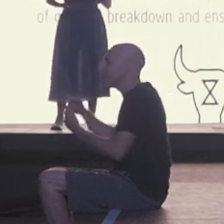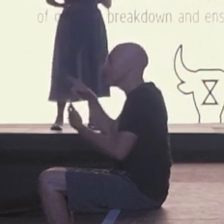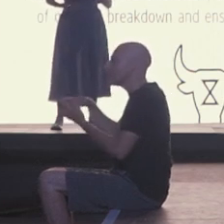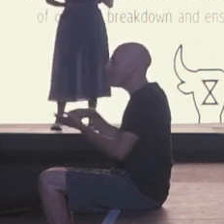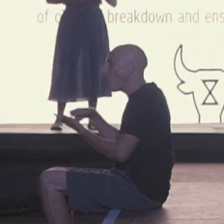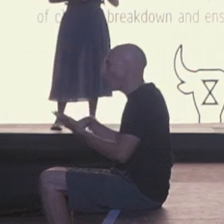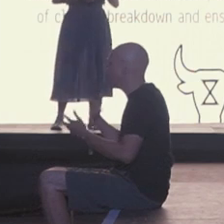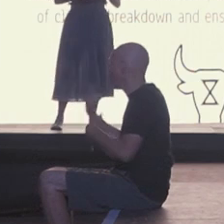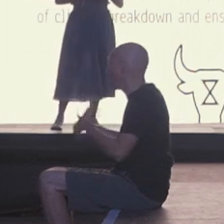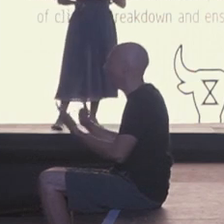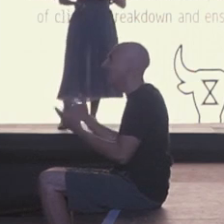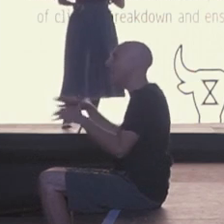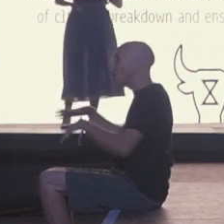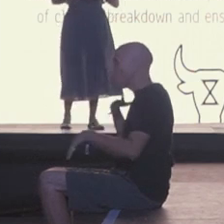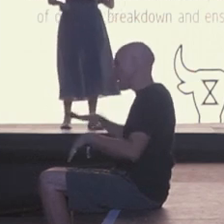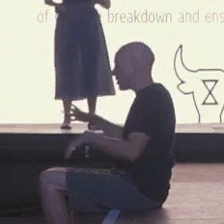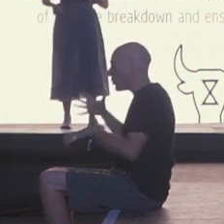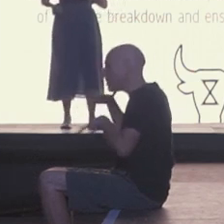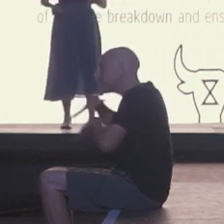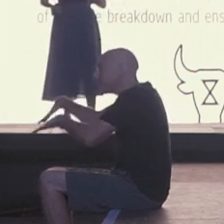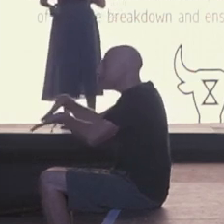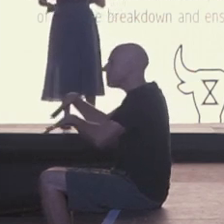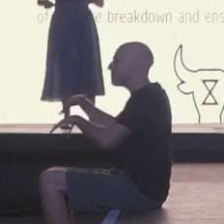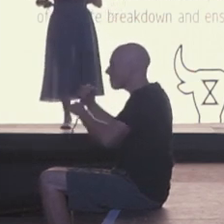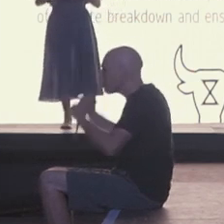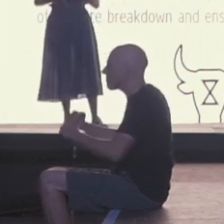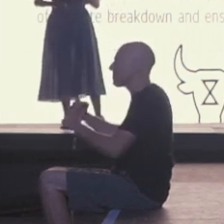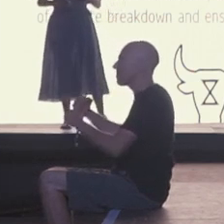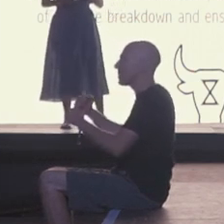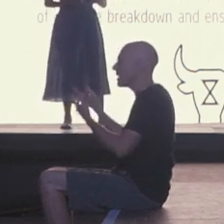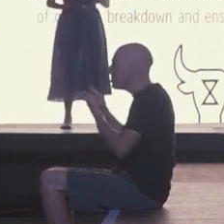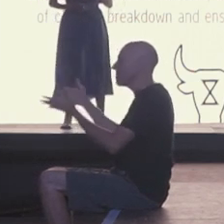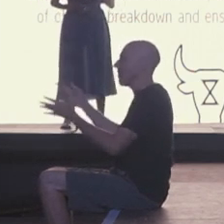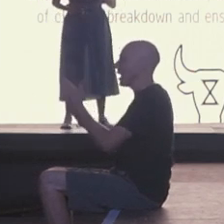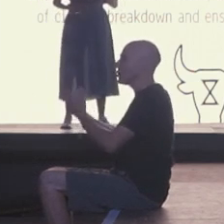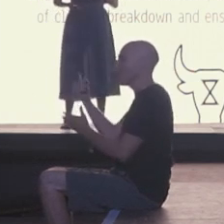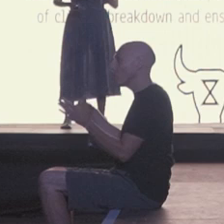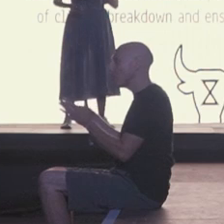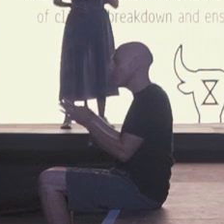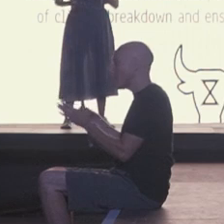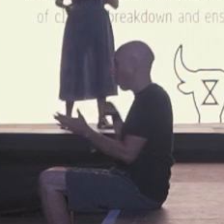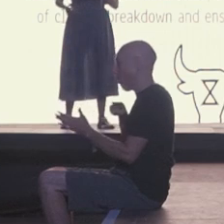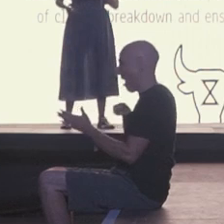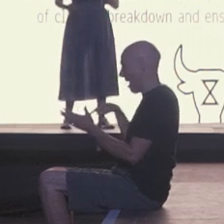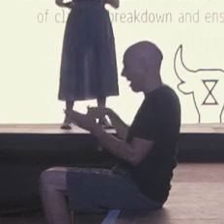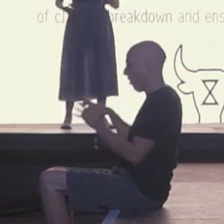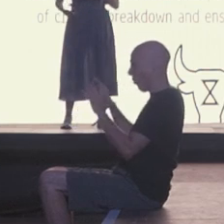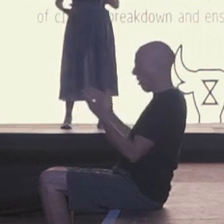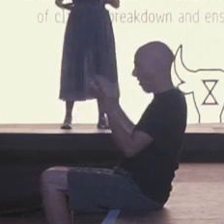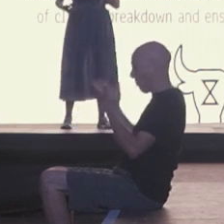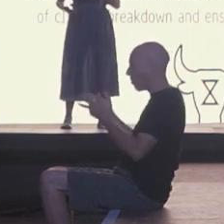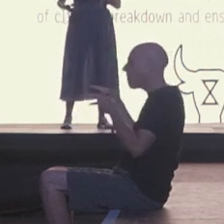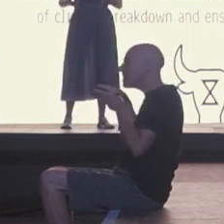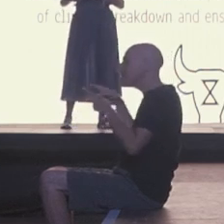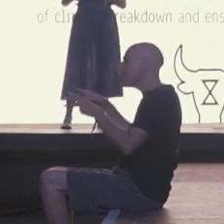to act like it and do all that we can to address these issues and turn this toxic system which exploits animals and the